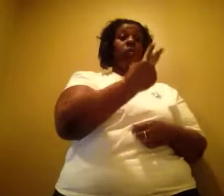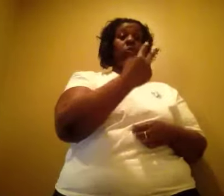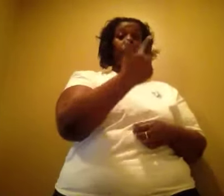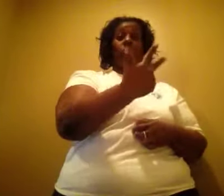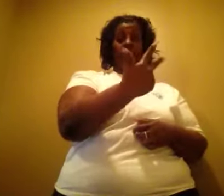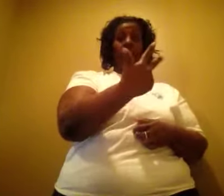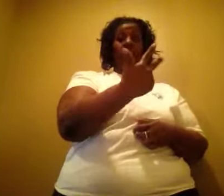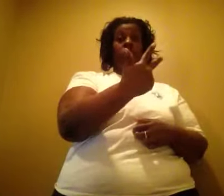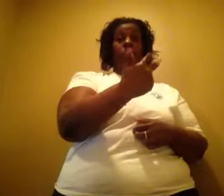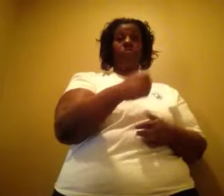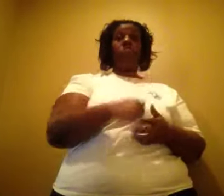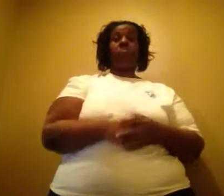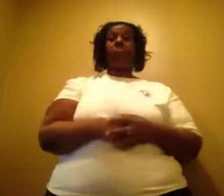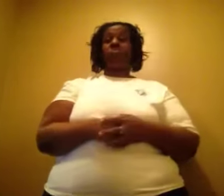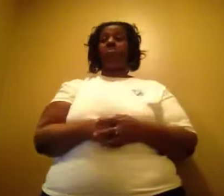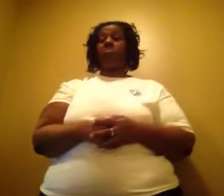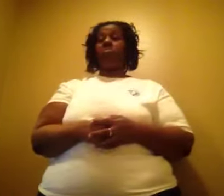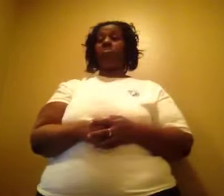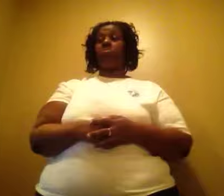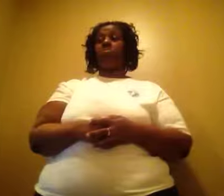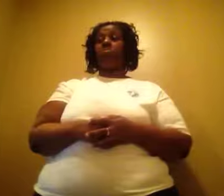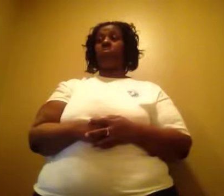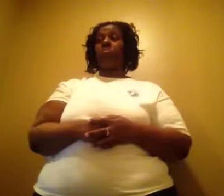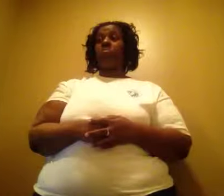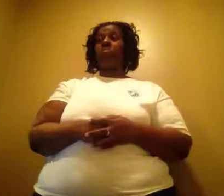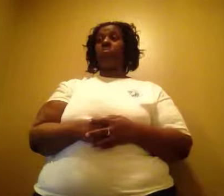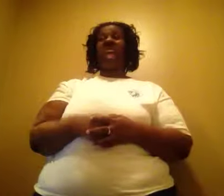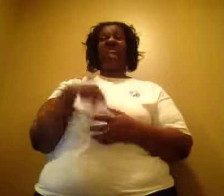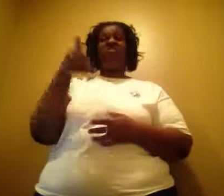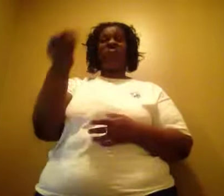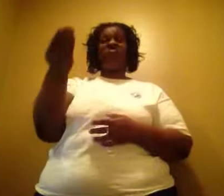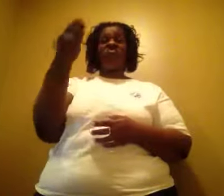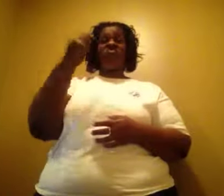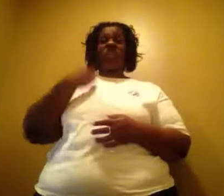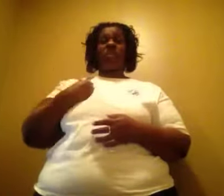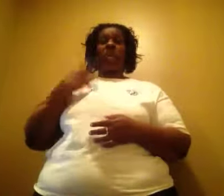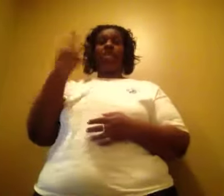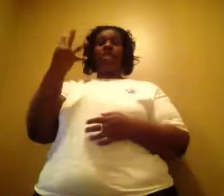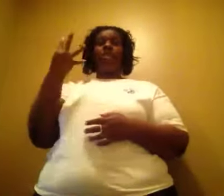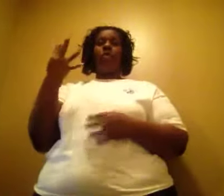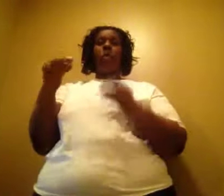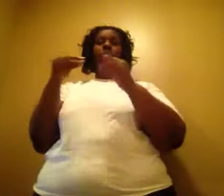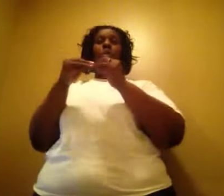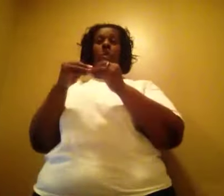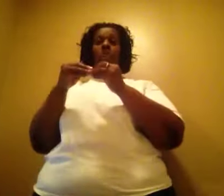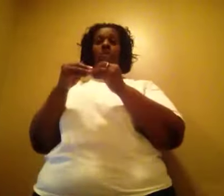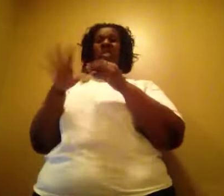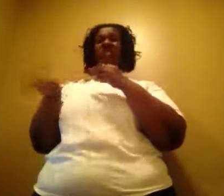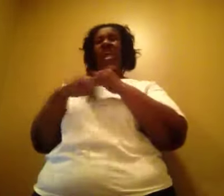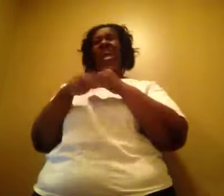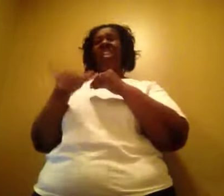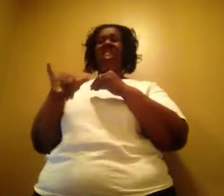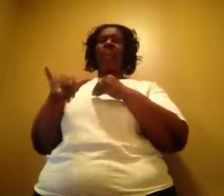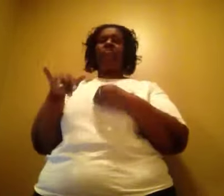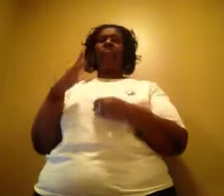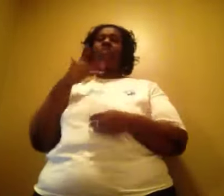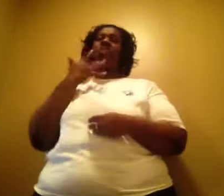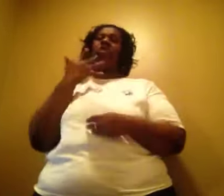Right? 1, 2, 3. And let's say you were to give me 4 more avocados. So let me put this 4 in yellow so you know that these are